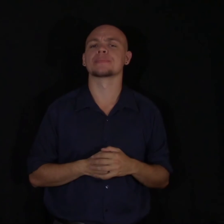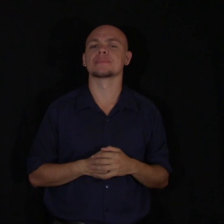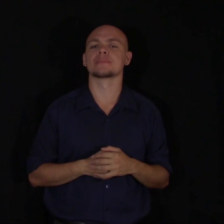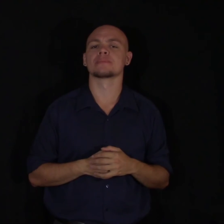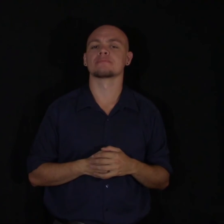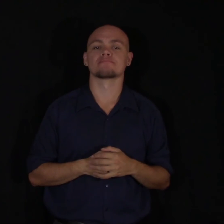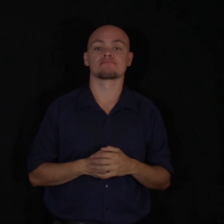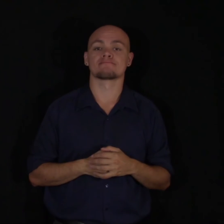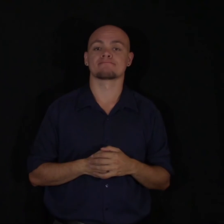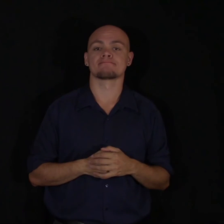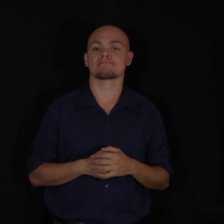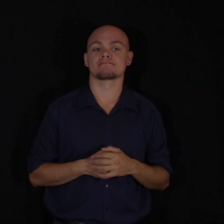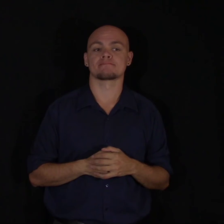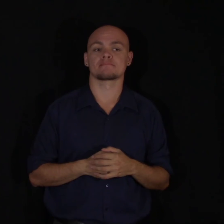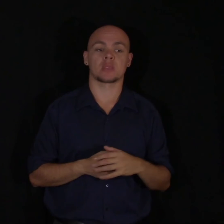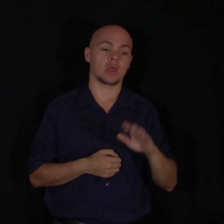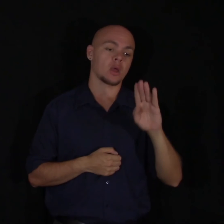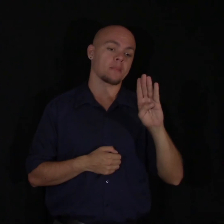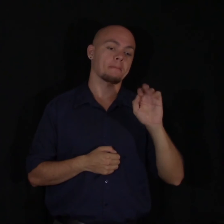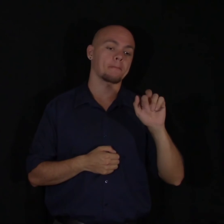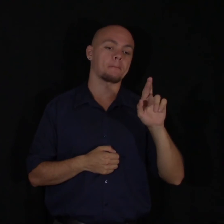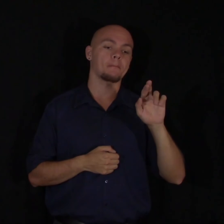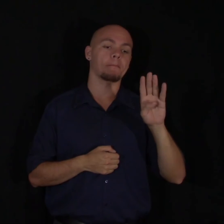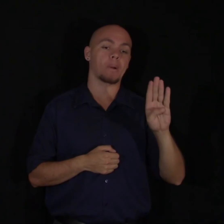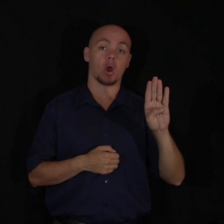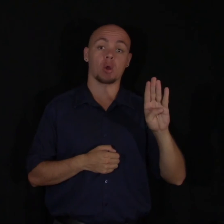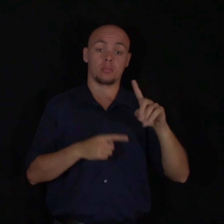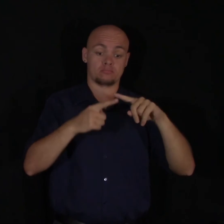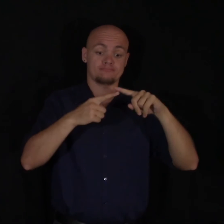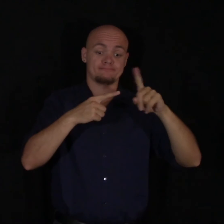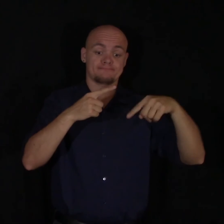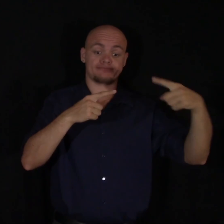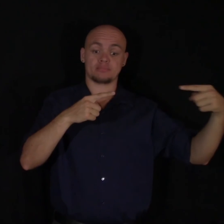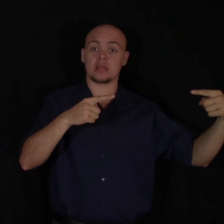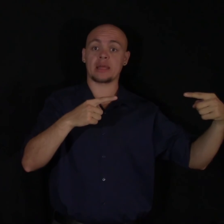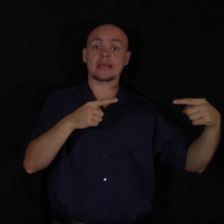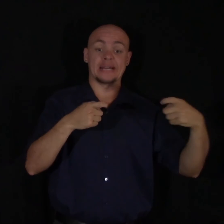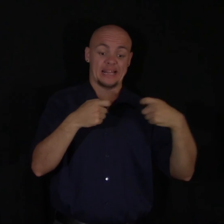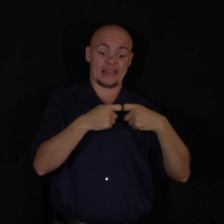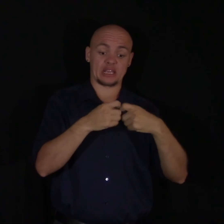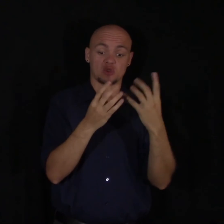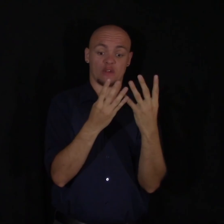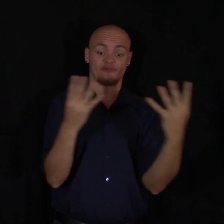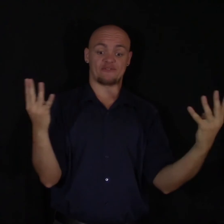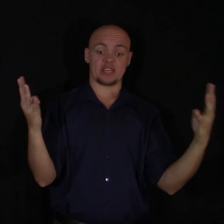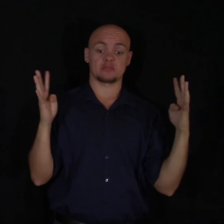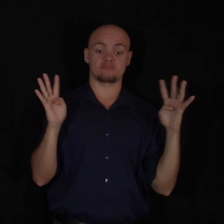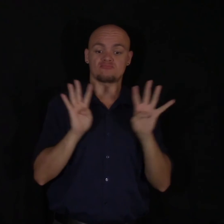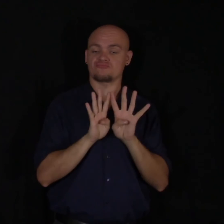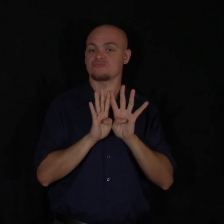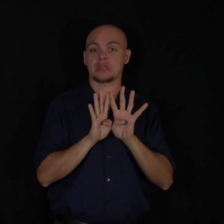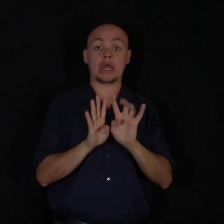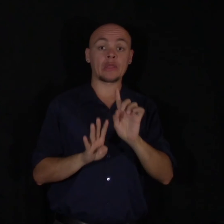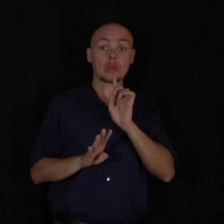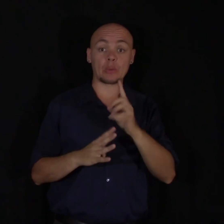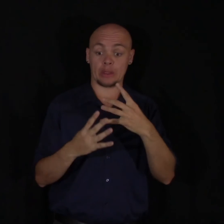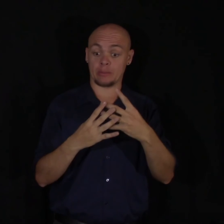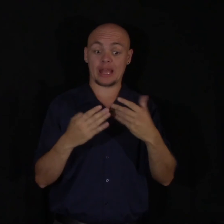It's not surrounded by barbed wire, electrical fences. The real prisons do not have guards.